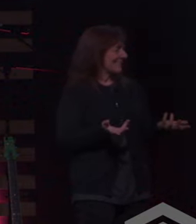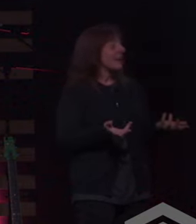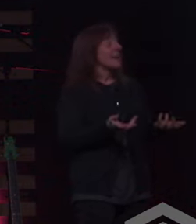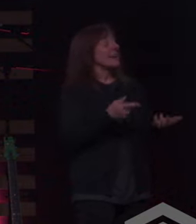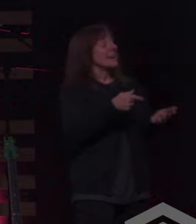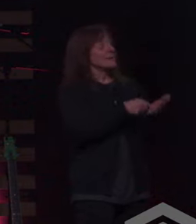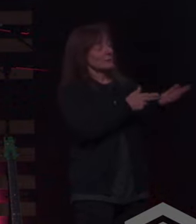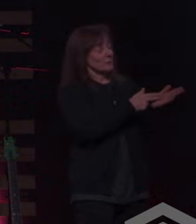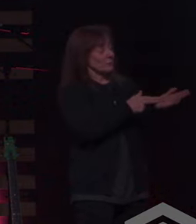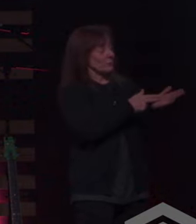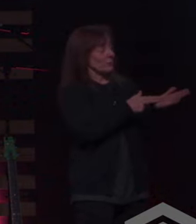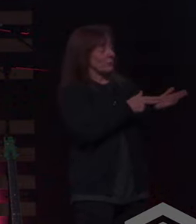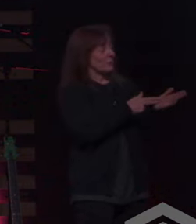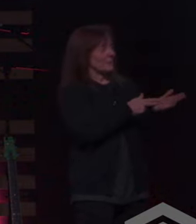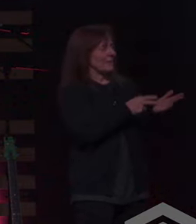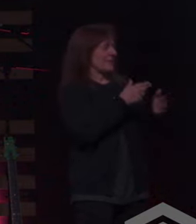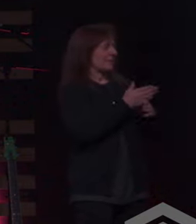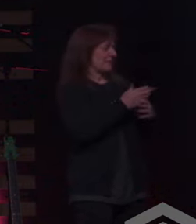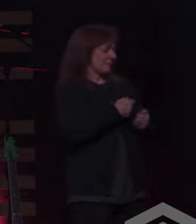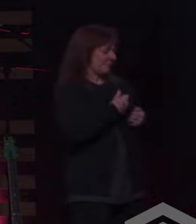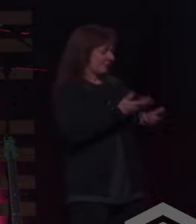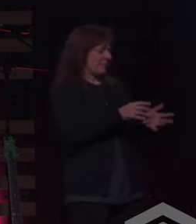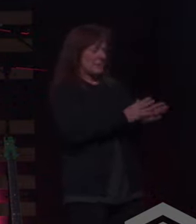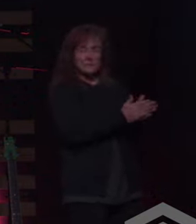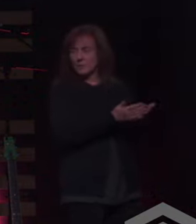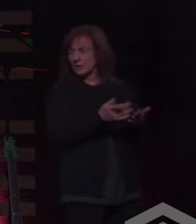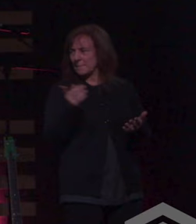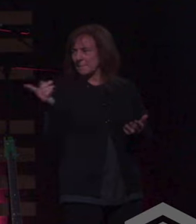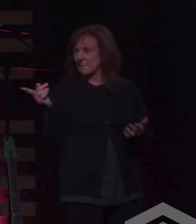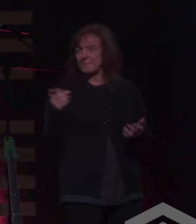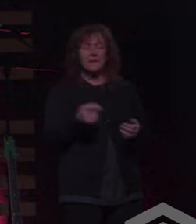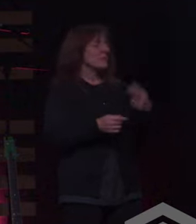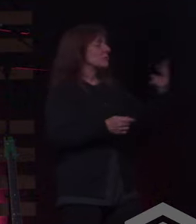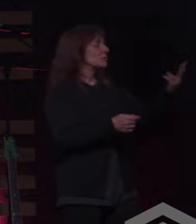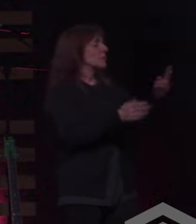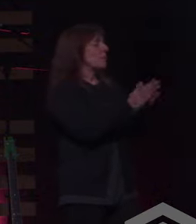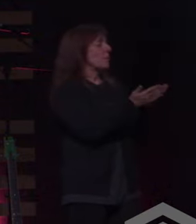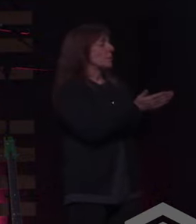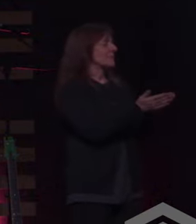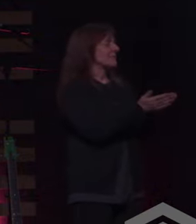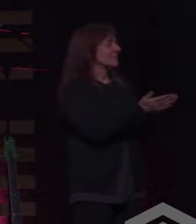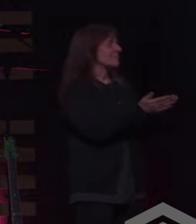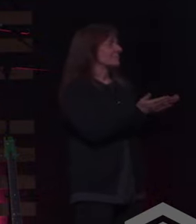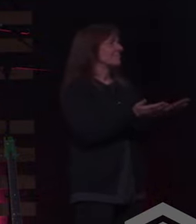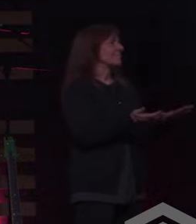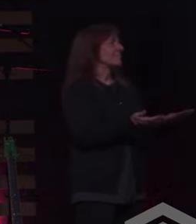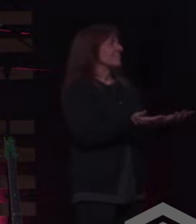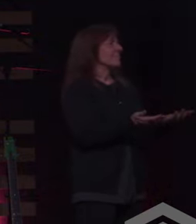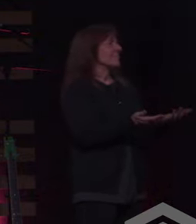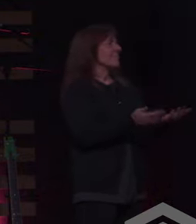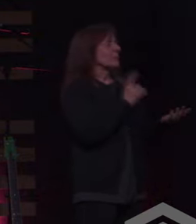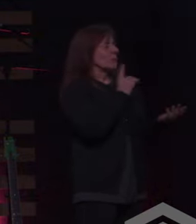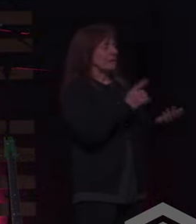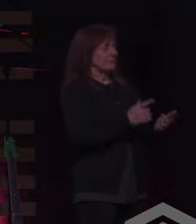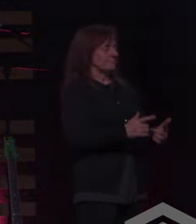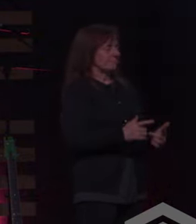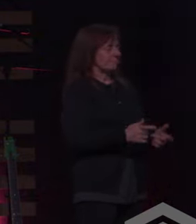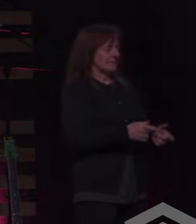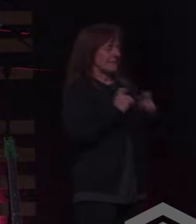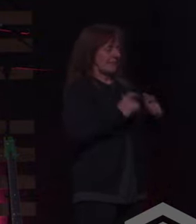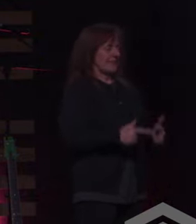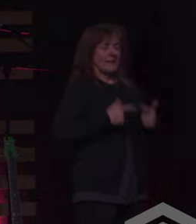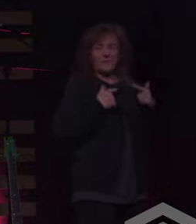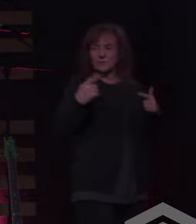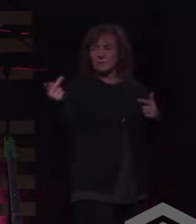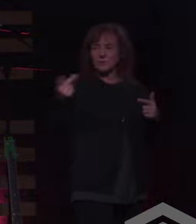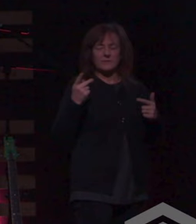Here is a truth, and I want to share from this book, because there's two books that were really life-giving for Amanda and I, and